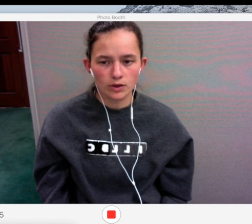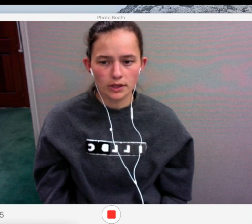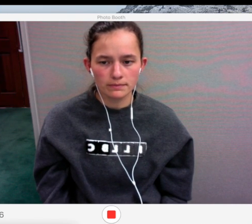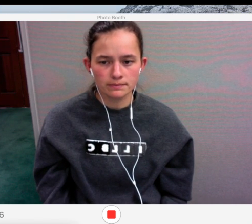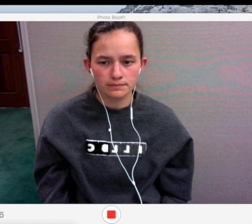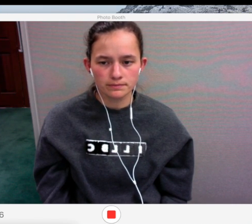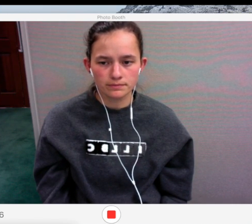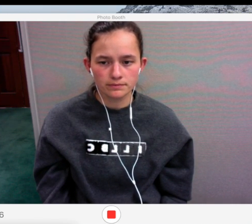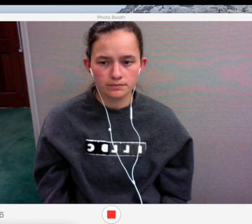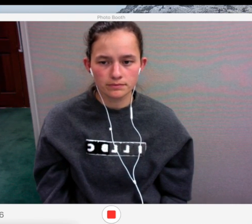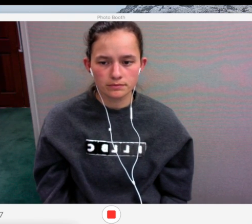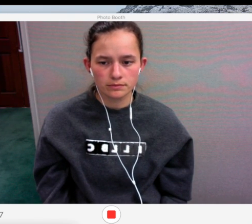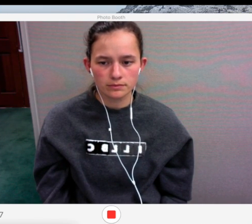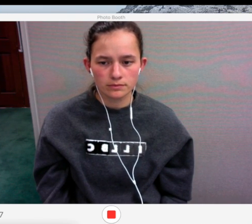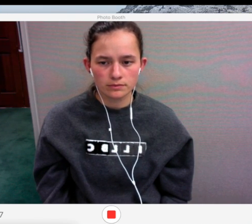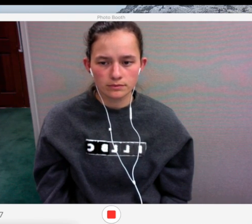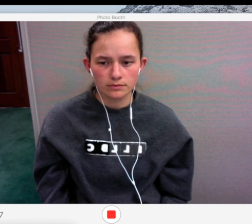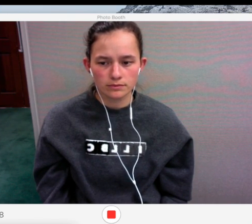Okay.